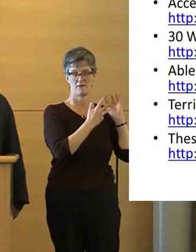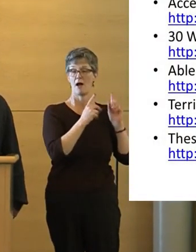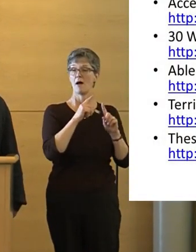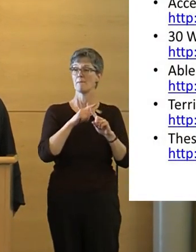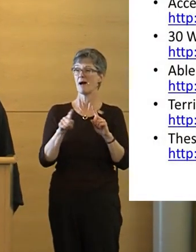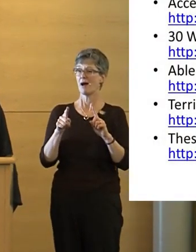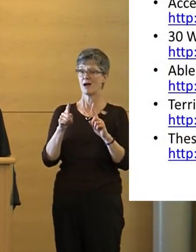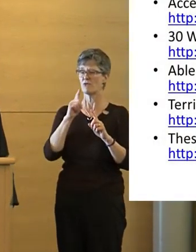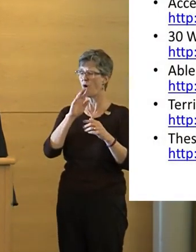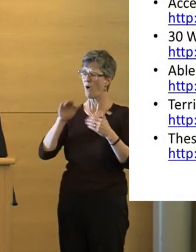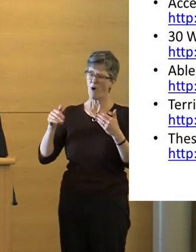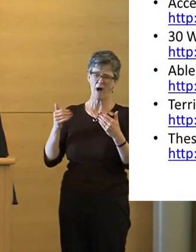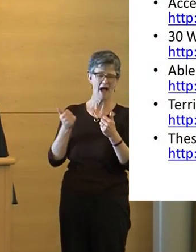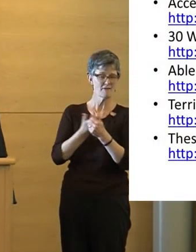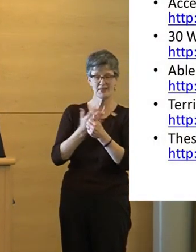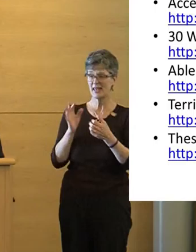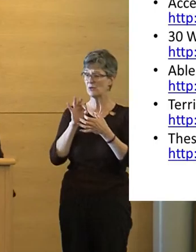next year.